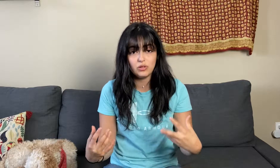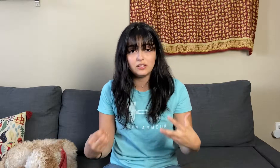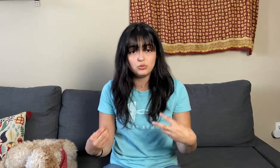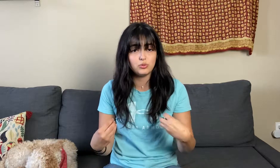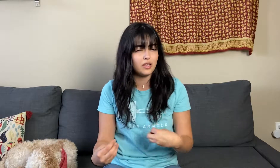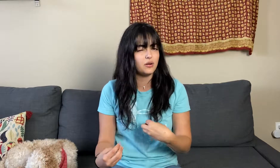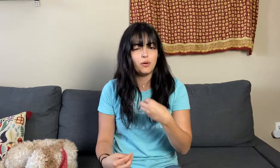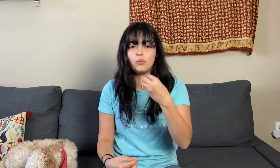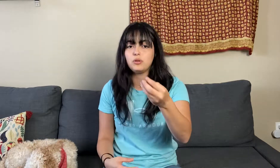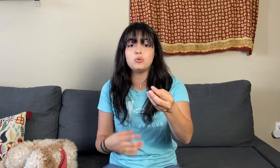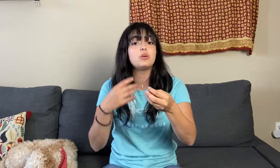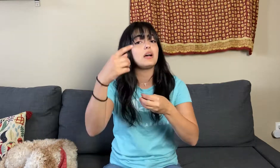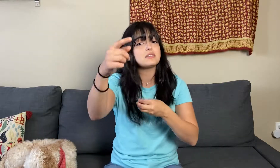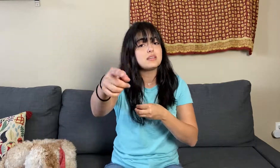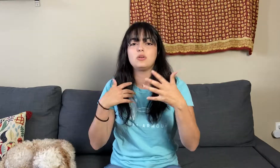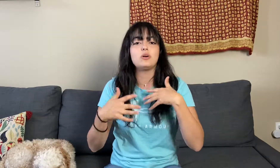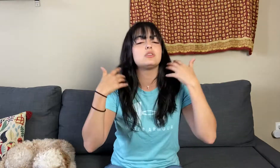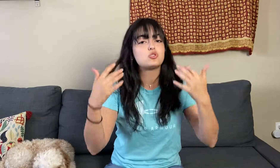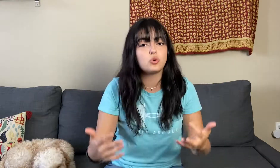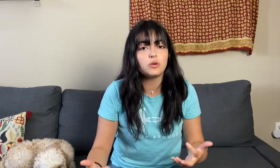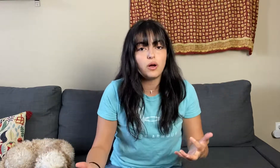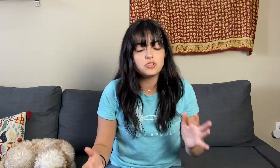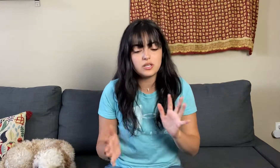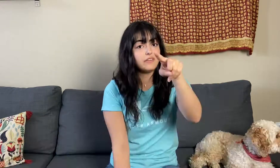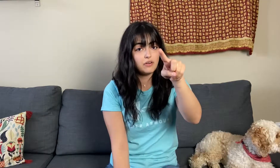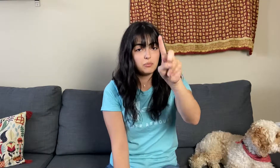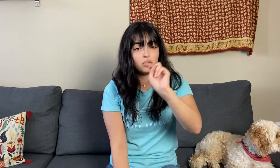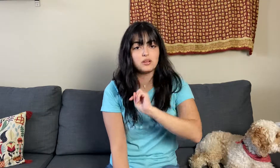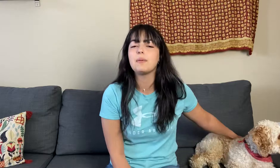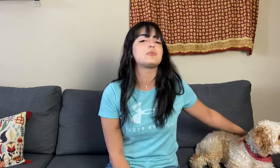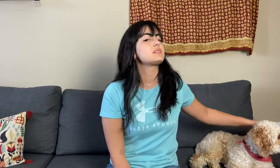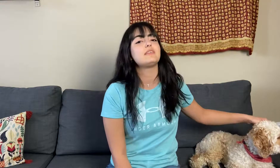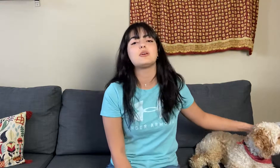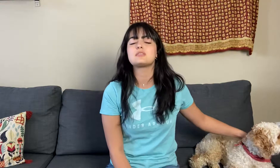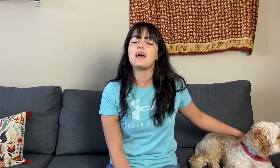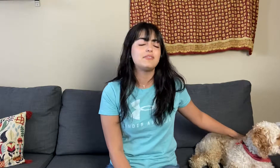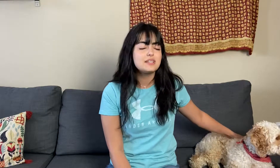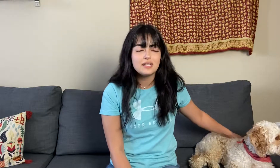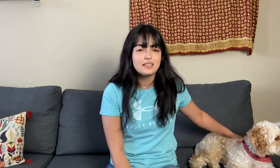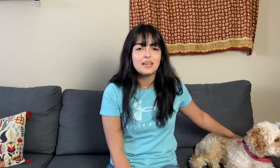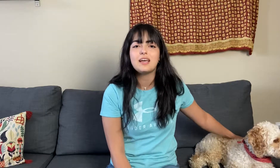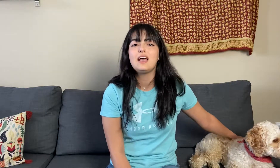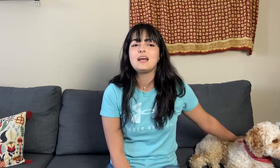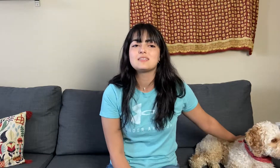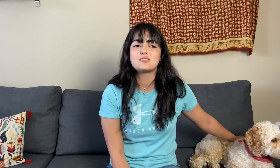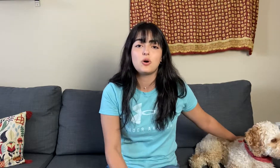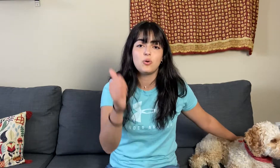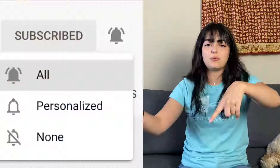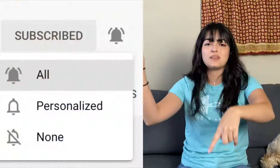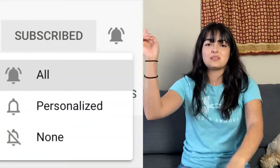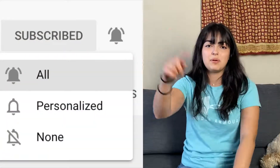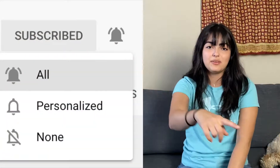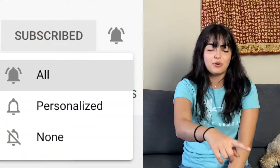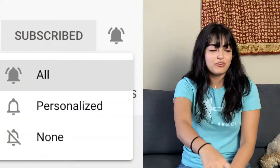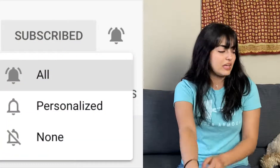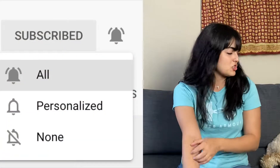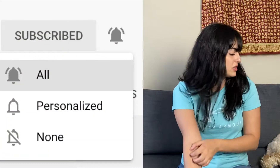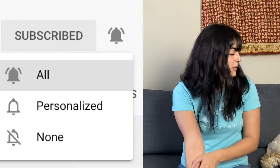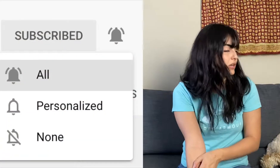do care about what you guys, enjoy watching. Very important. I post the videos every Sunday, and so press the bell notification button so that